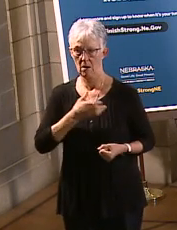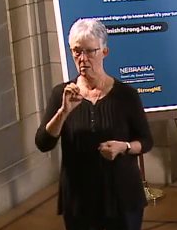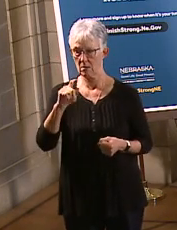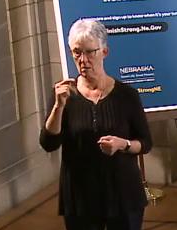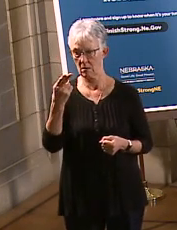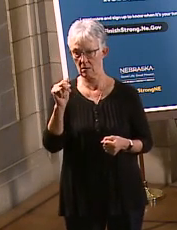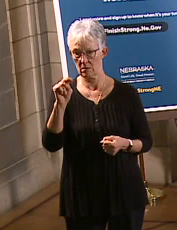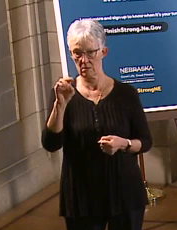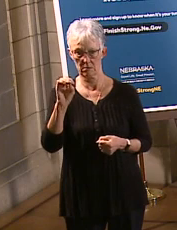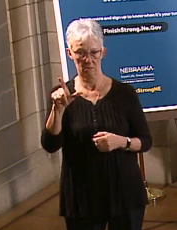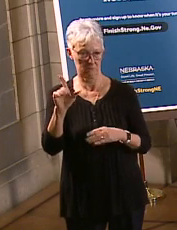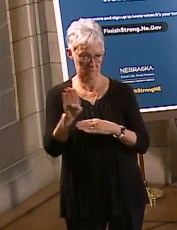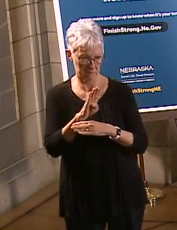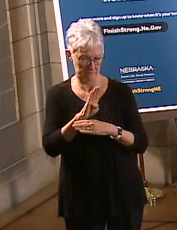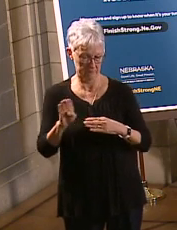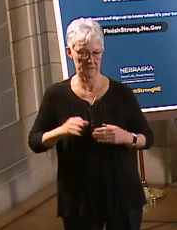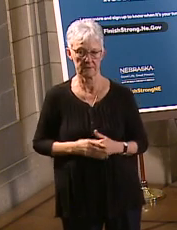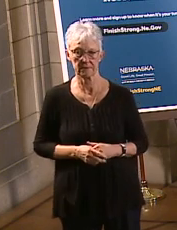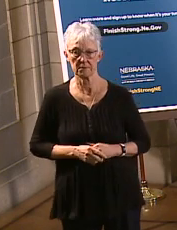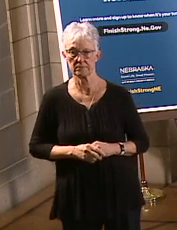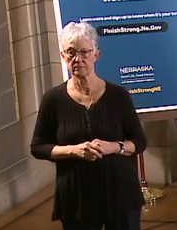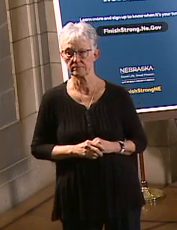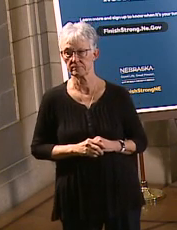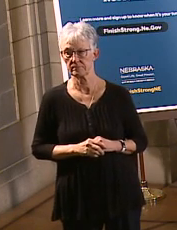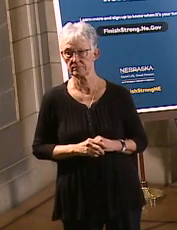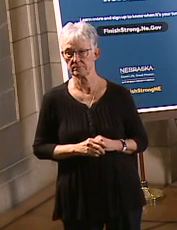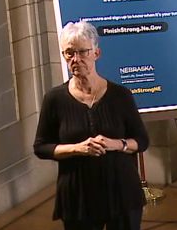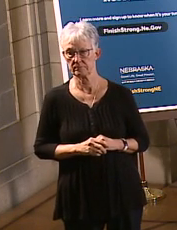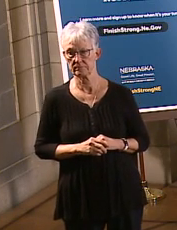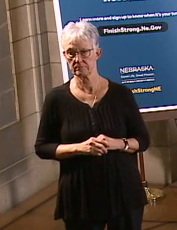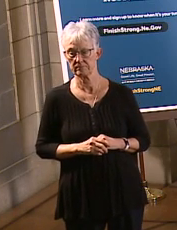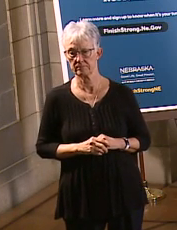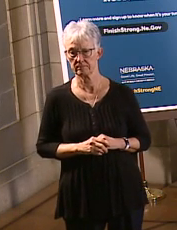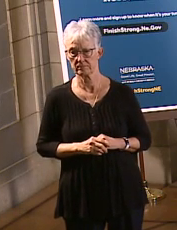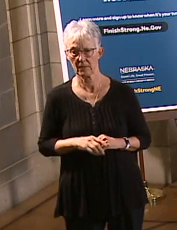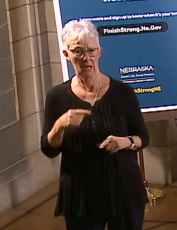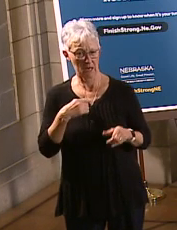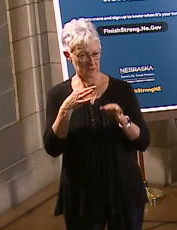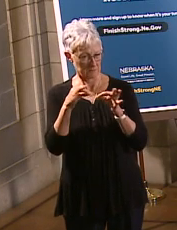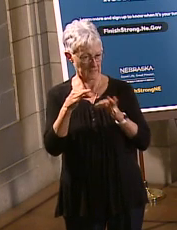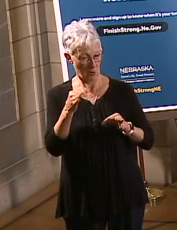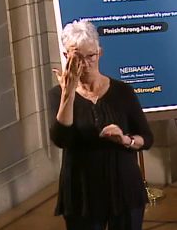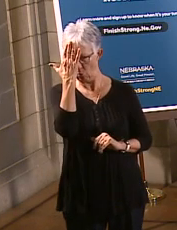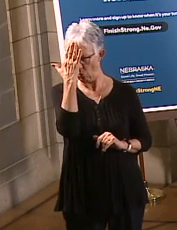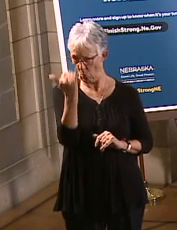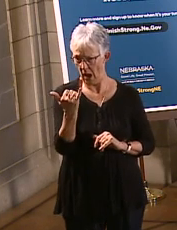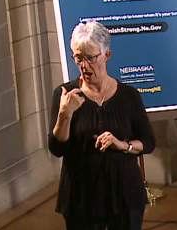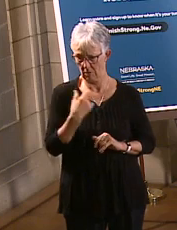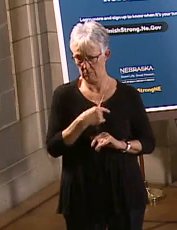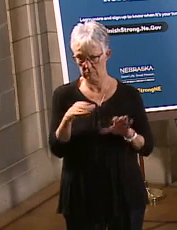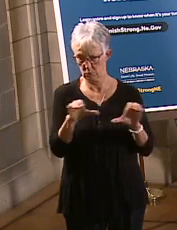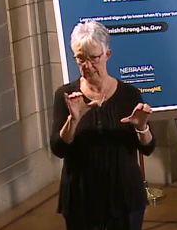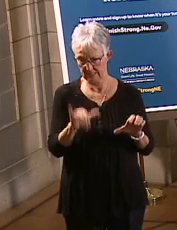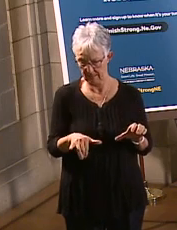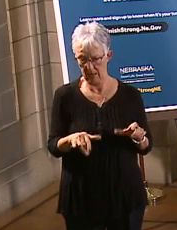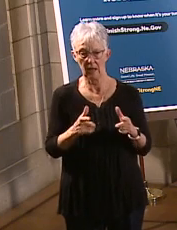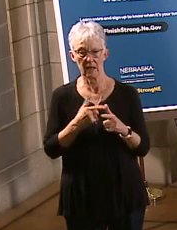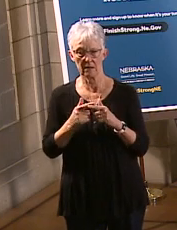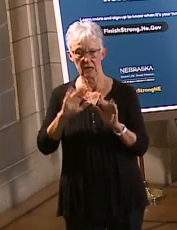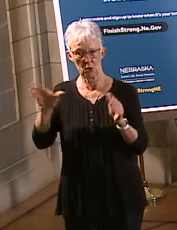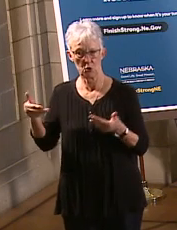it. I'm going to quickly tell you why we have performed this demonstration. Then I'll introduce you to one of the team members from the